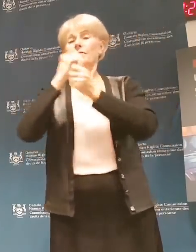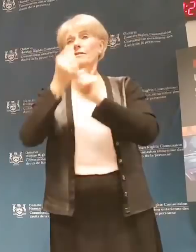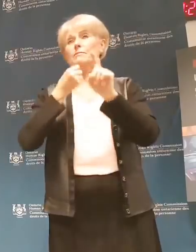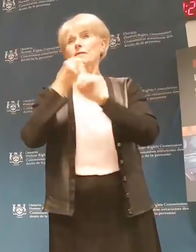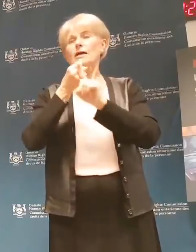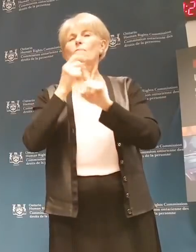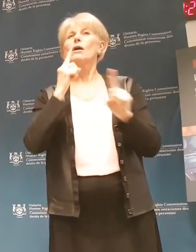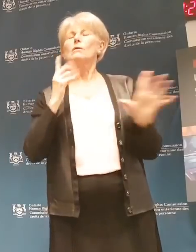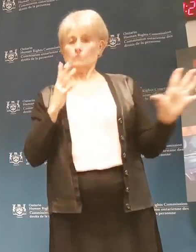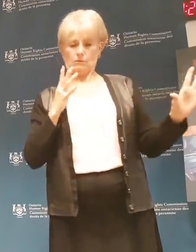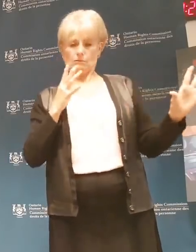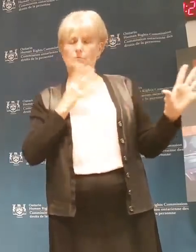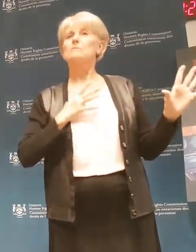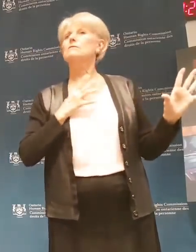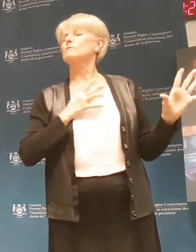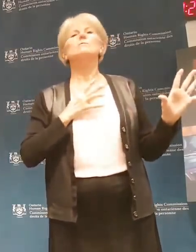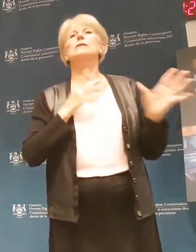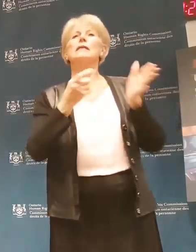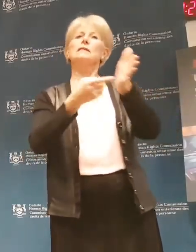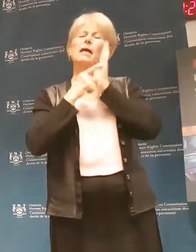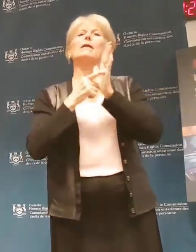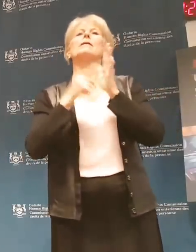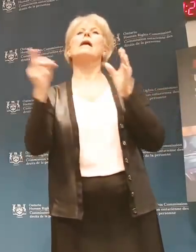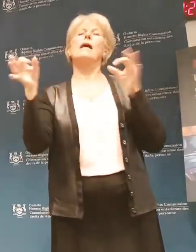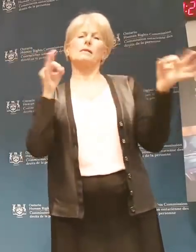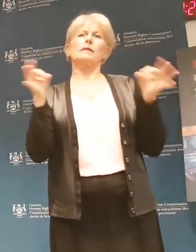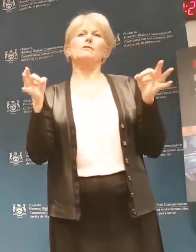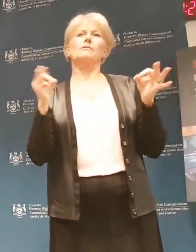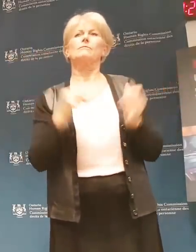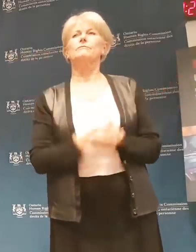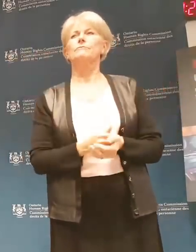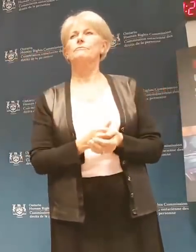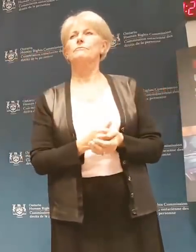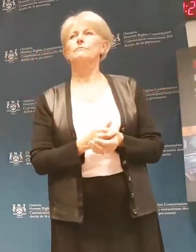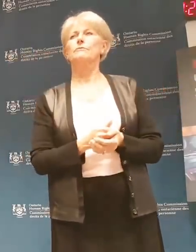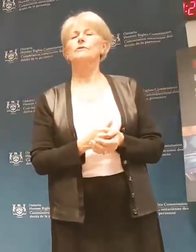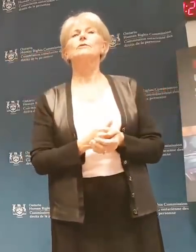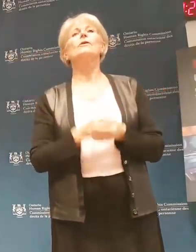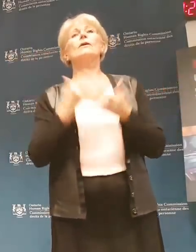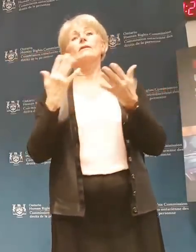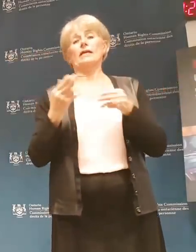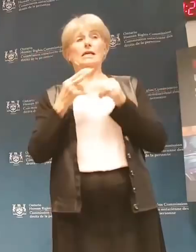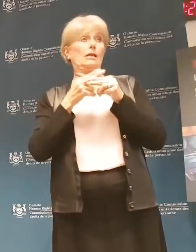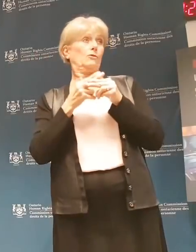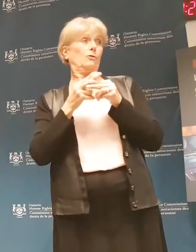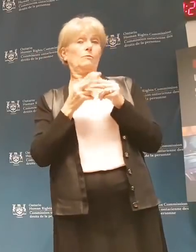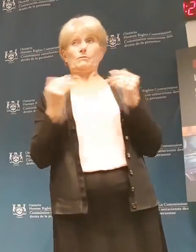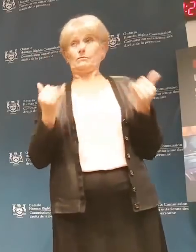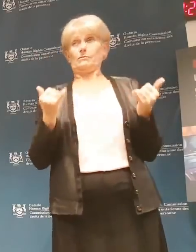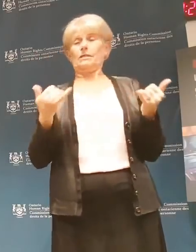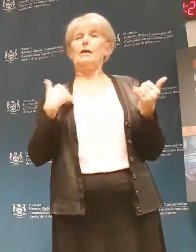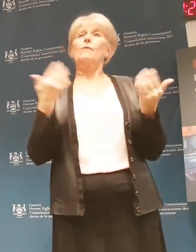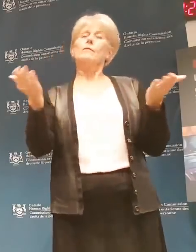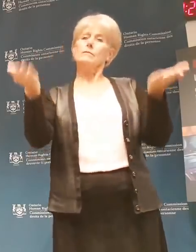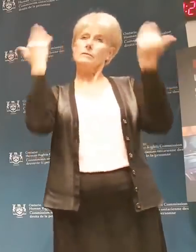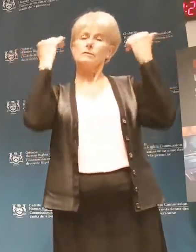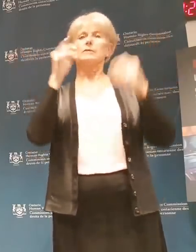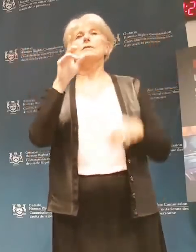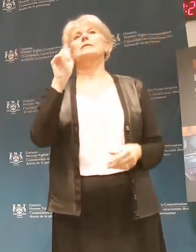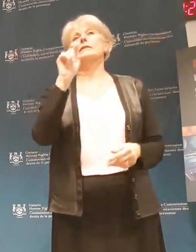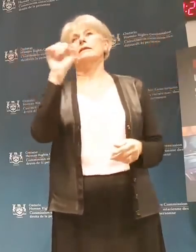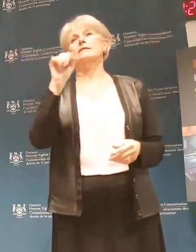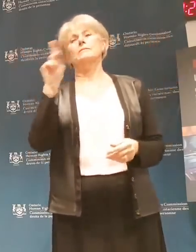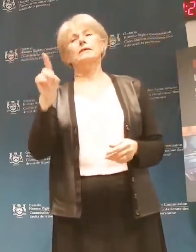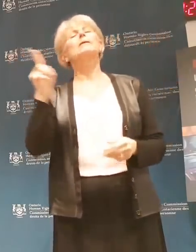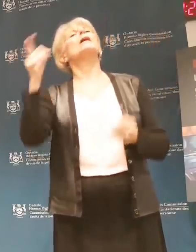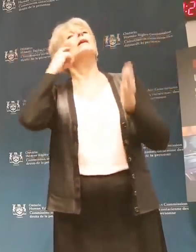are disturbing, and they demand an explanation. At this interim stage, we are calling on the Toronto Police